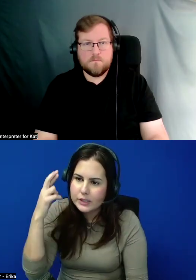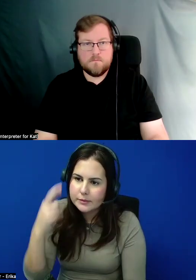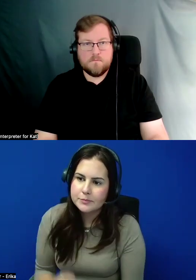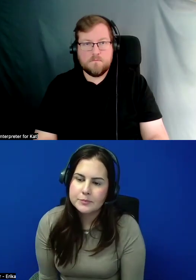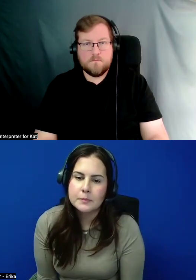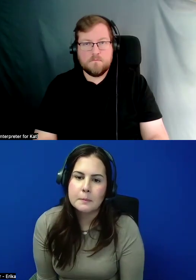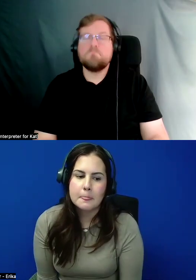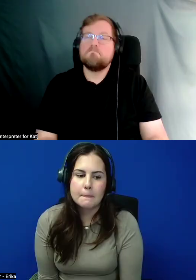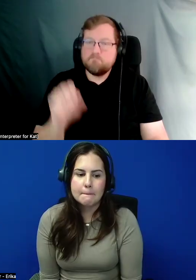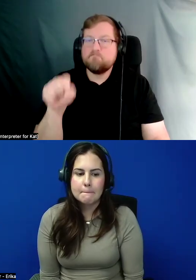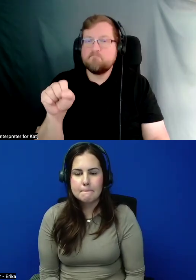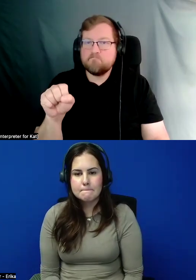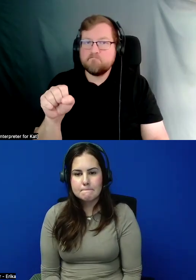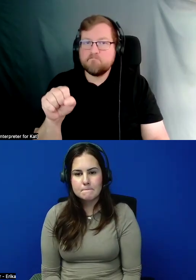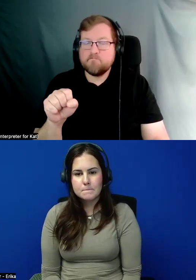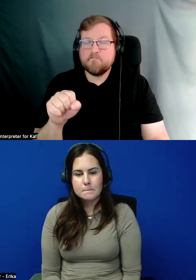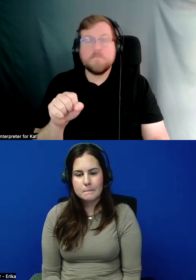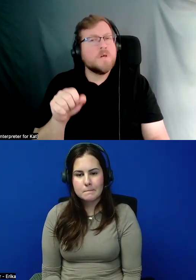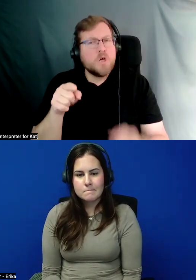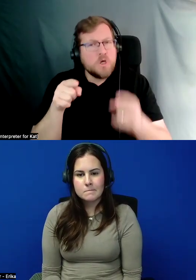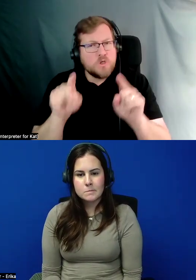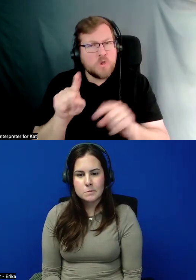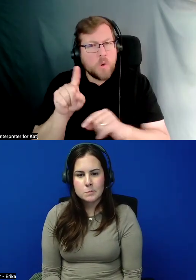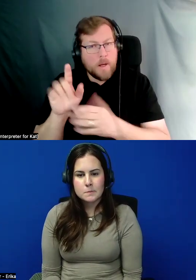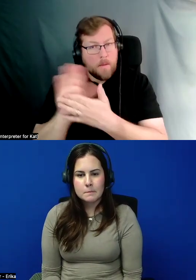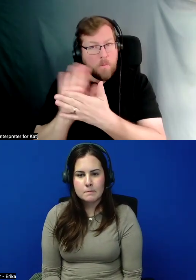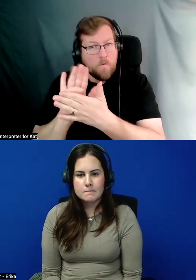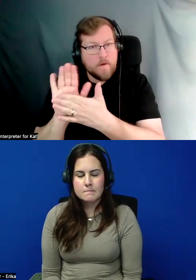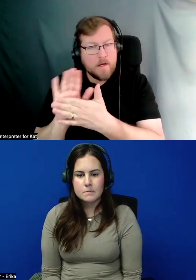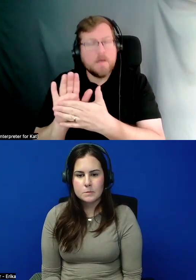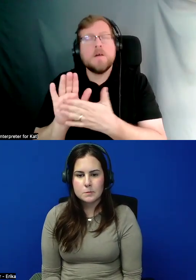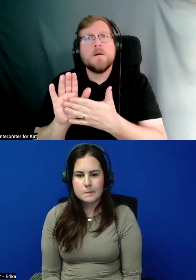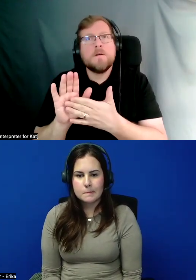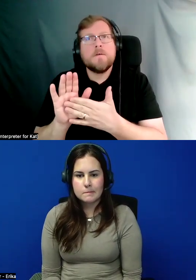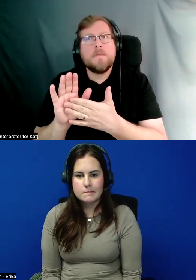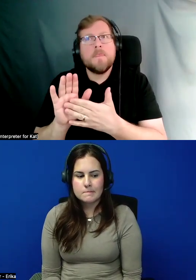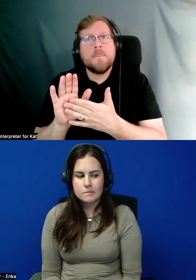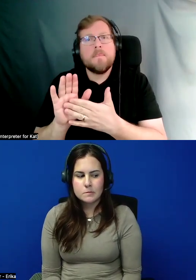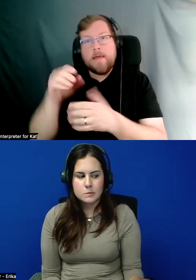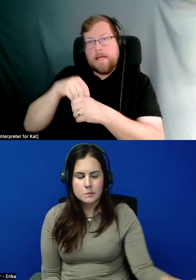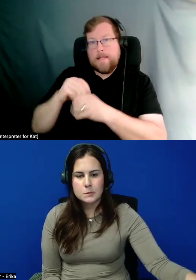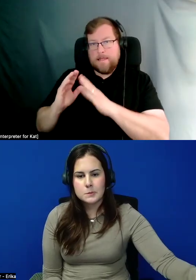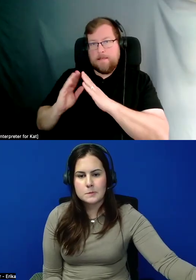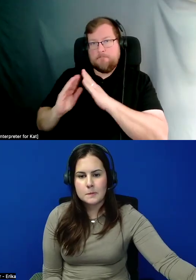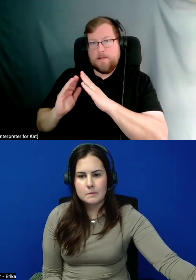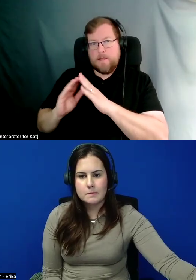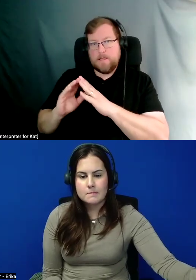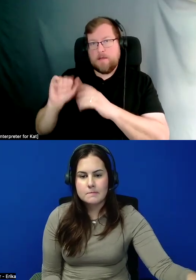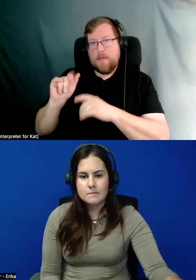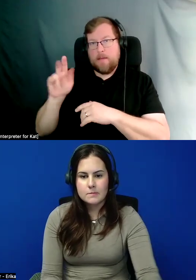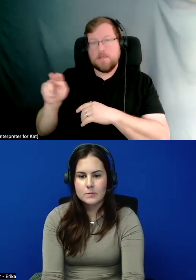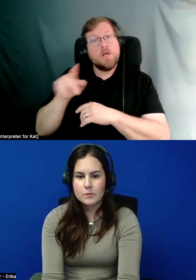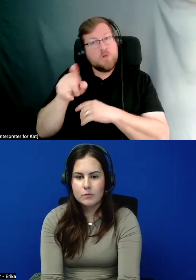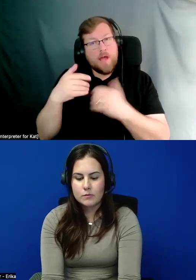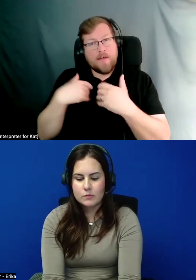Definitely. During the movie, during the movie, like in the village of the Amazon, in the movie, did you have any